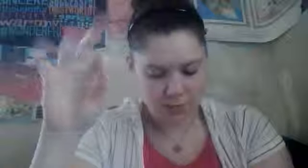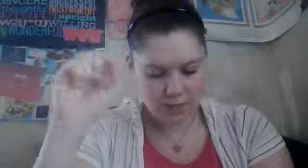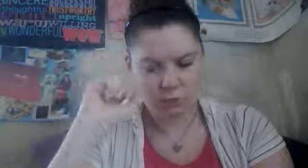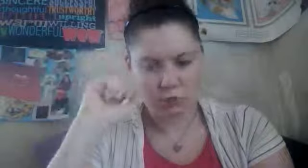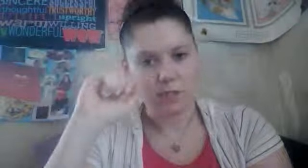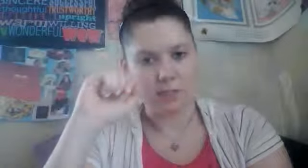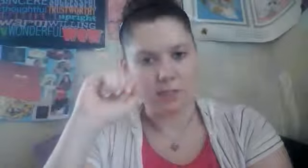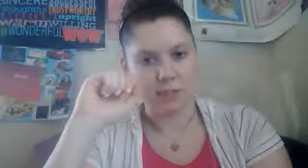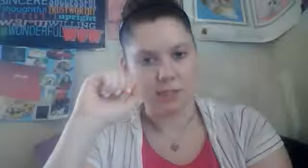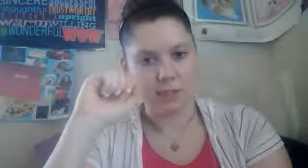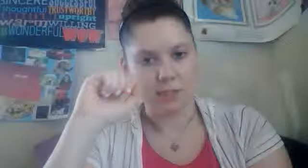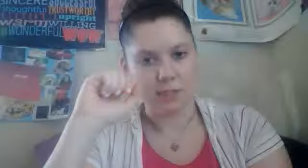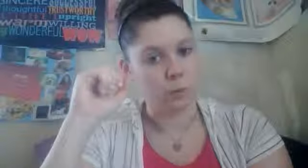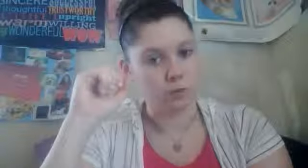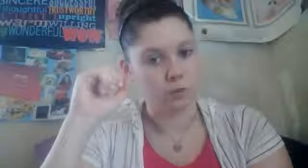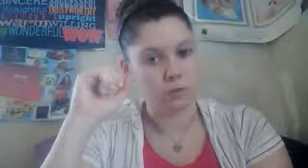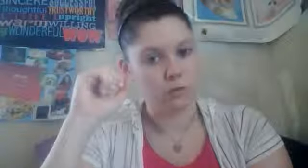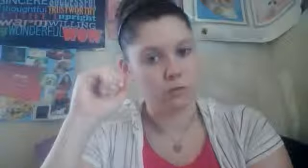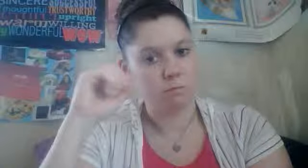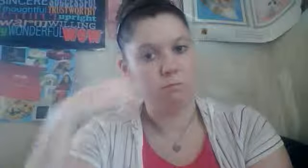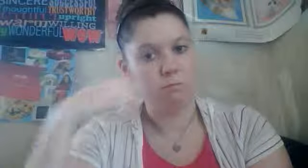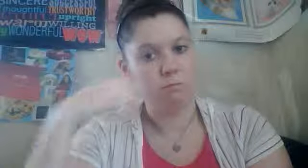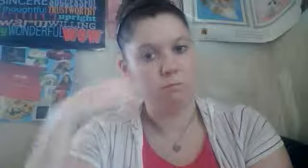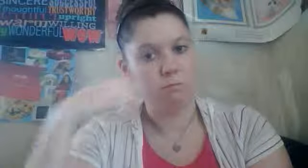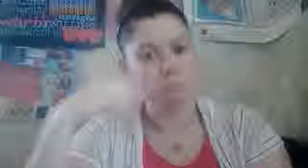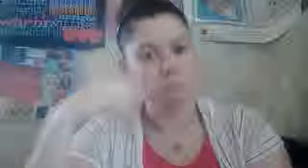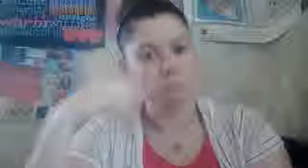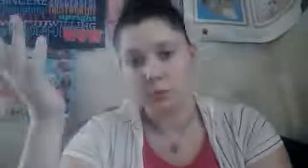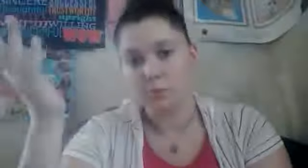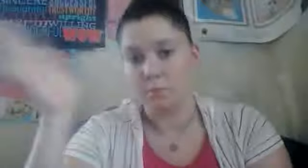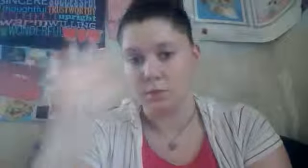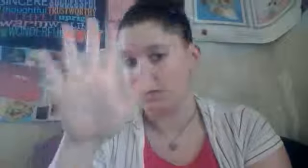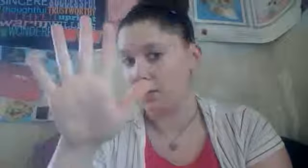Now G. G is an easy one. Maybe. For some people. I'm not saying all.